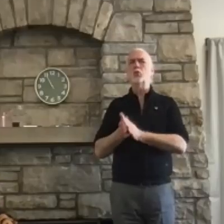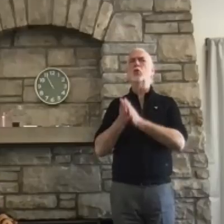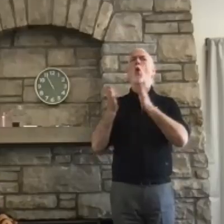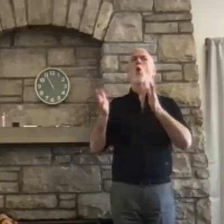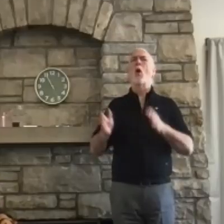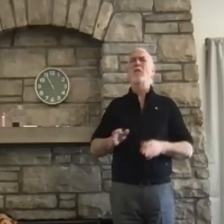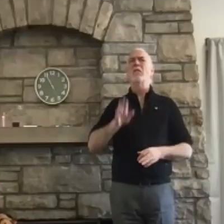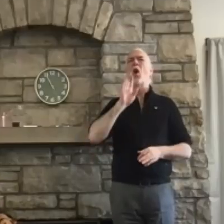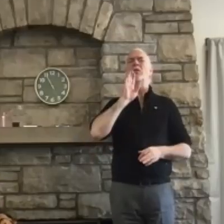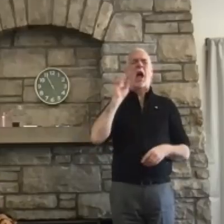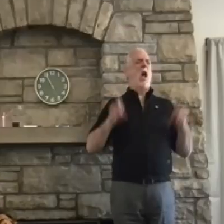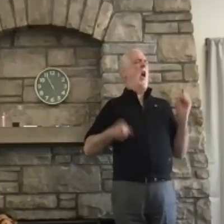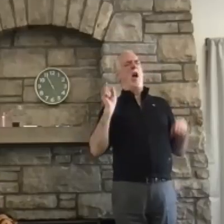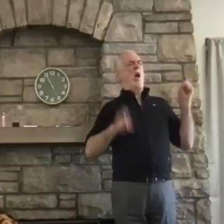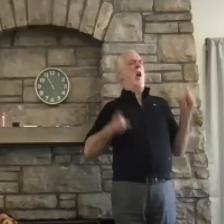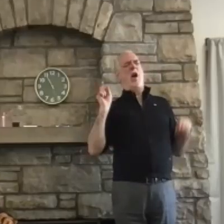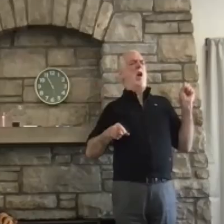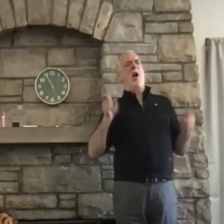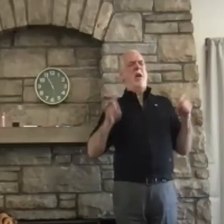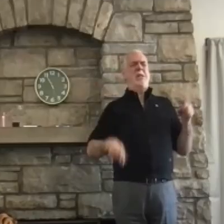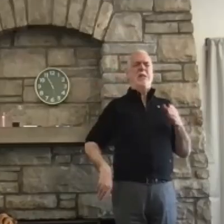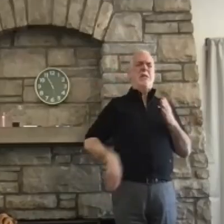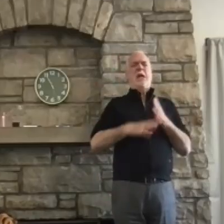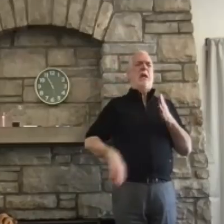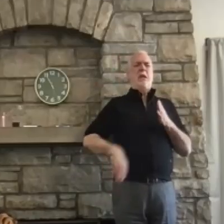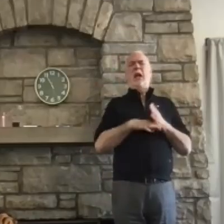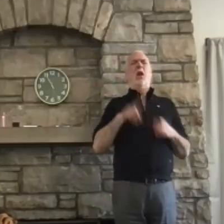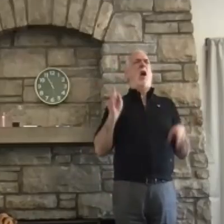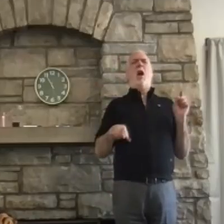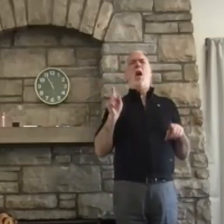She would throw tantrums, kicking.